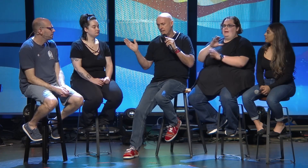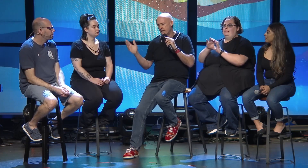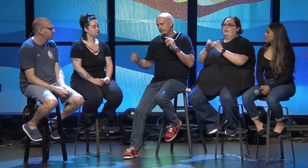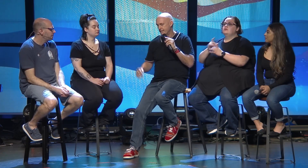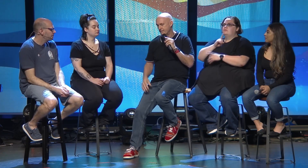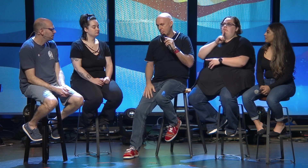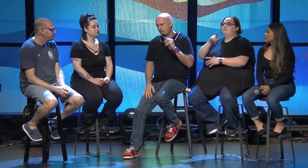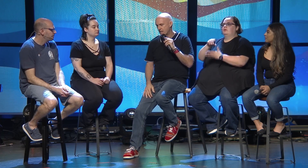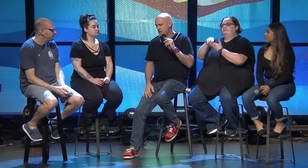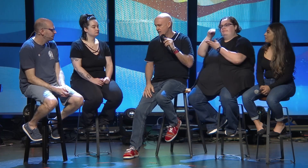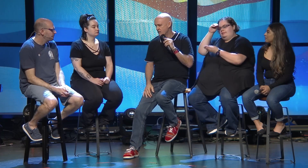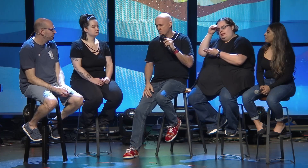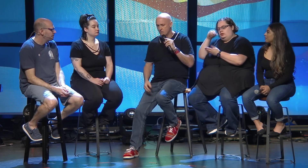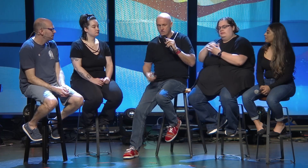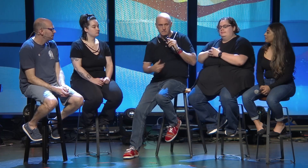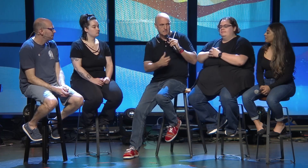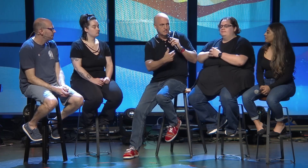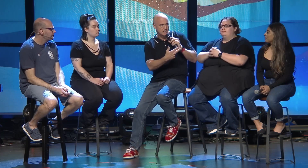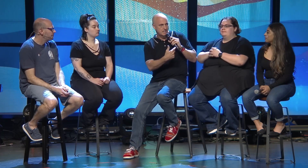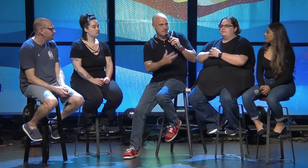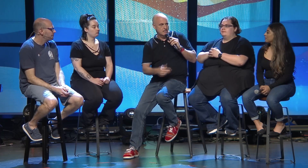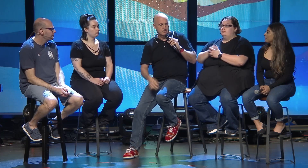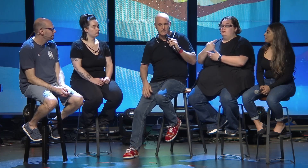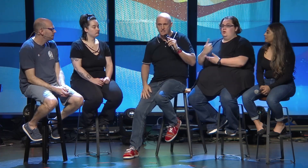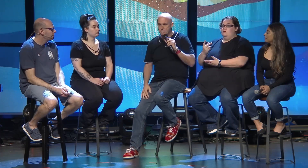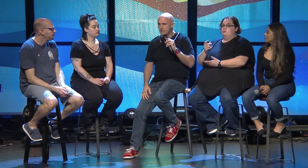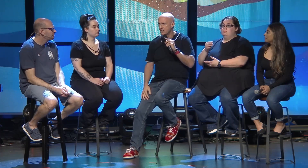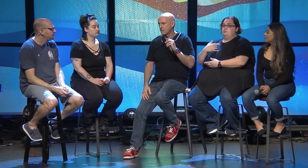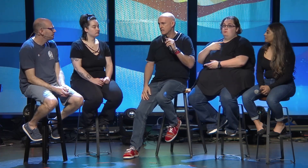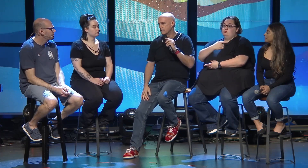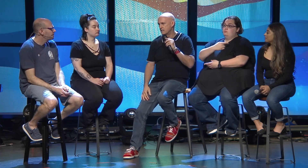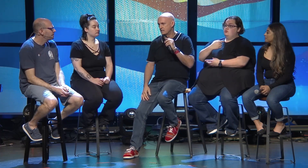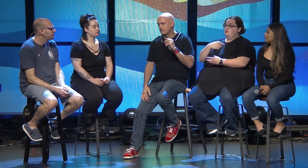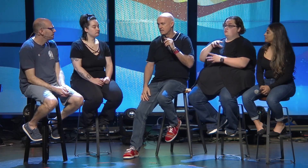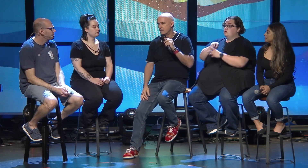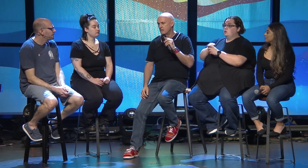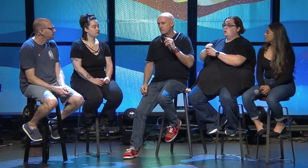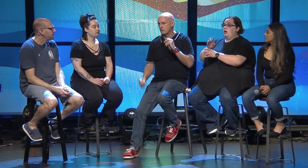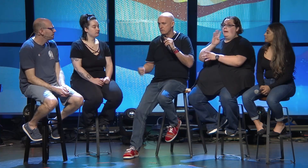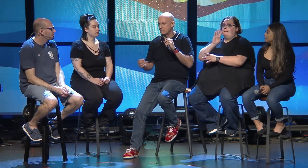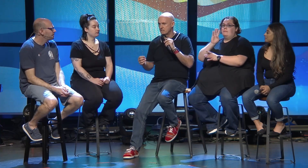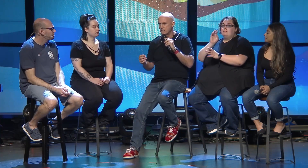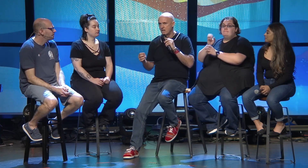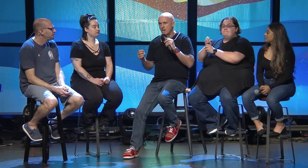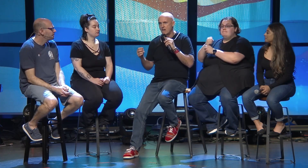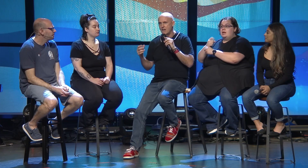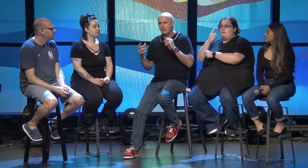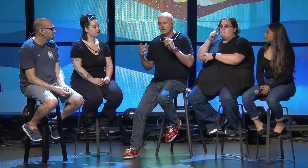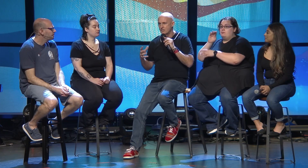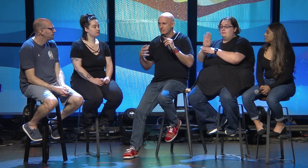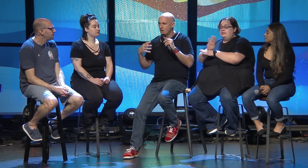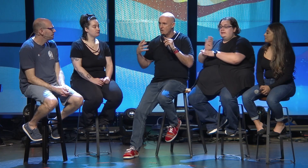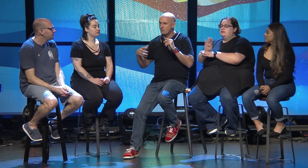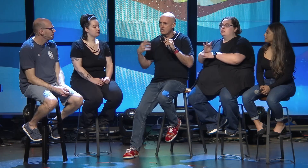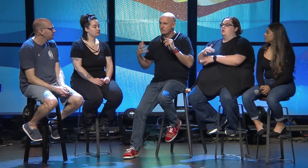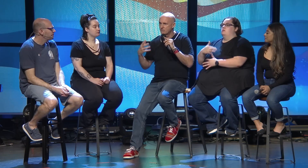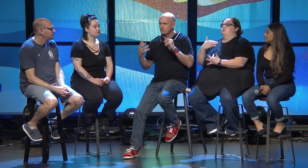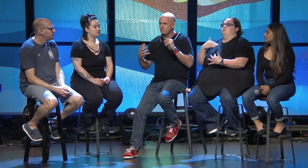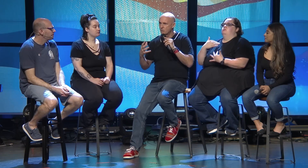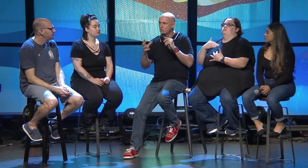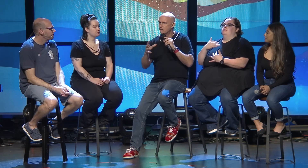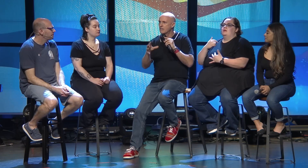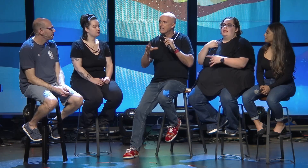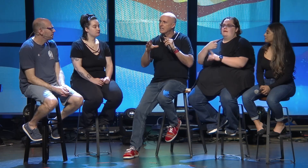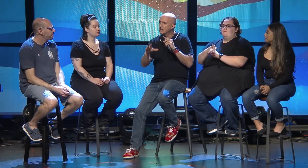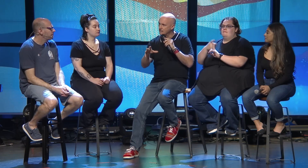in Ghana, or the ones that she and I are creating, and Mike and Diana for our business, it's just all coming